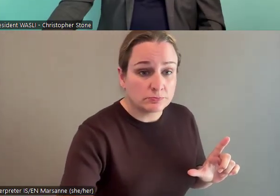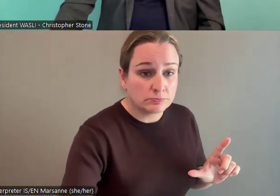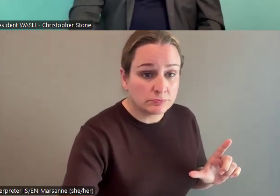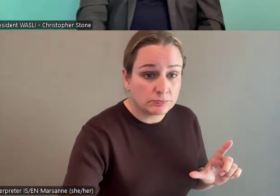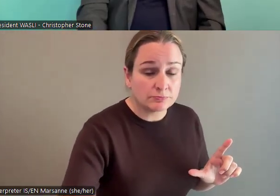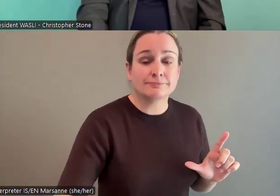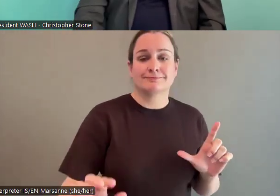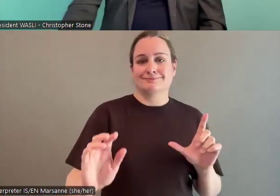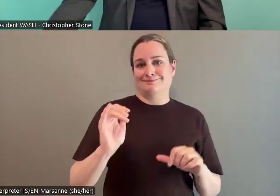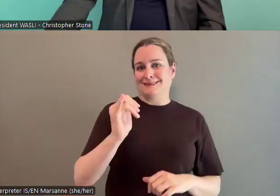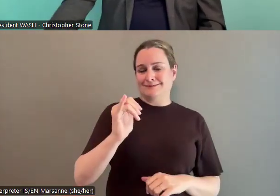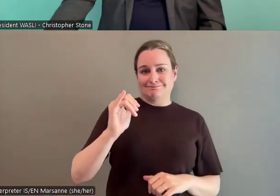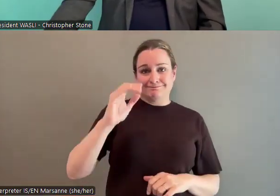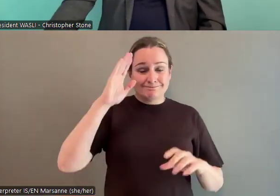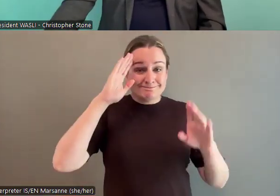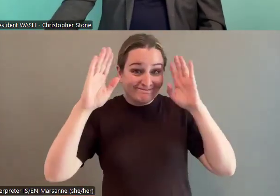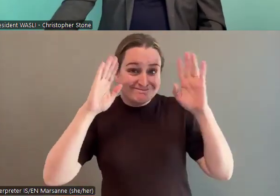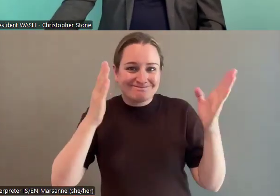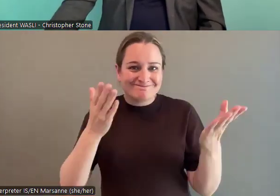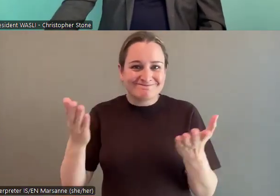Yes, good morning.